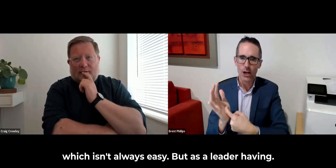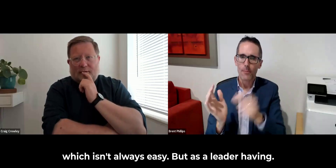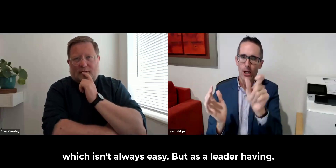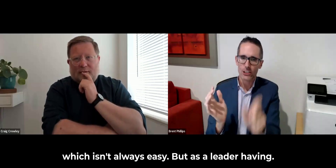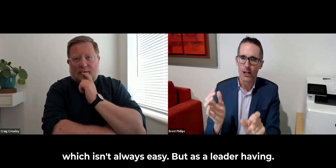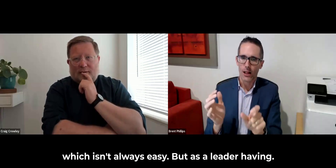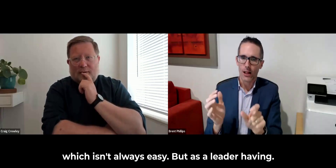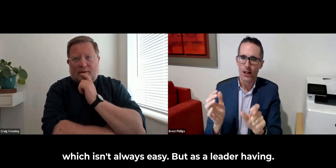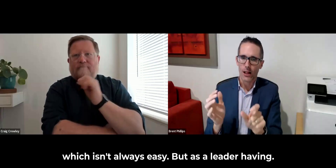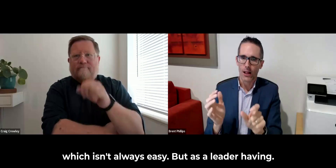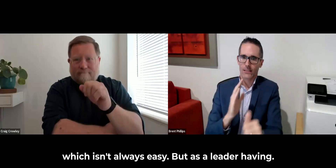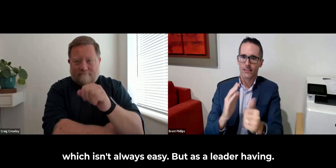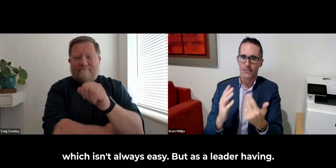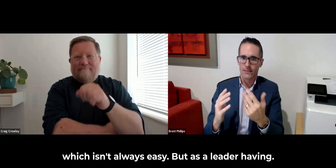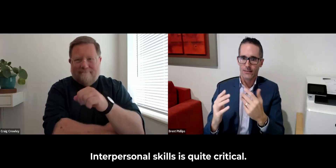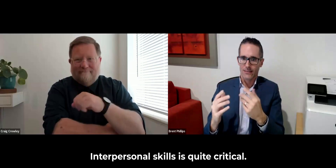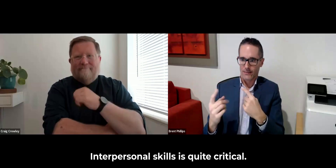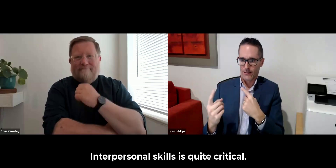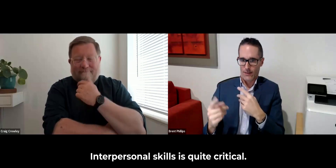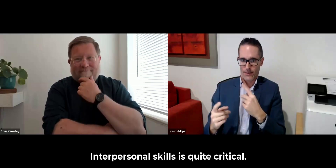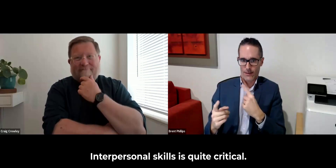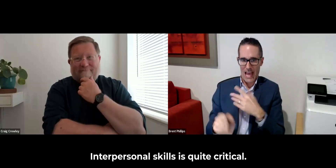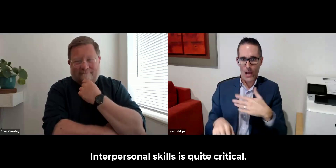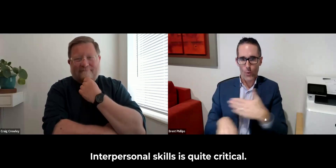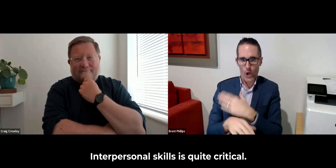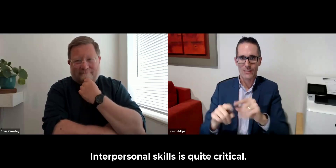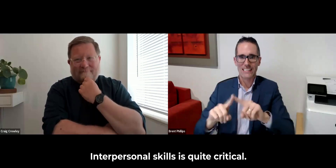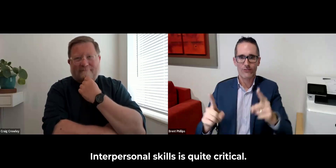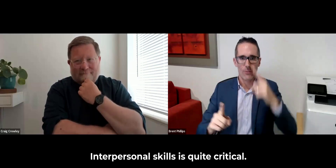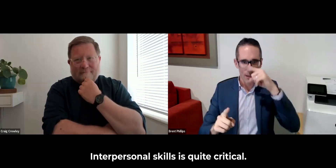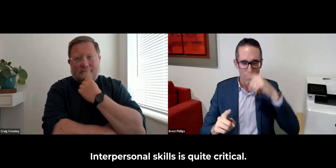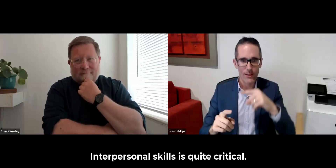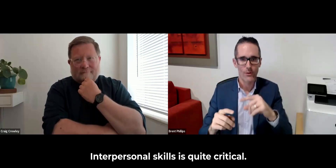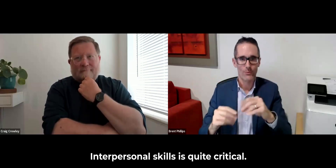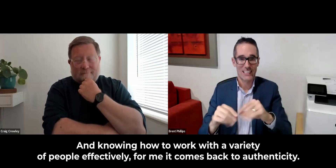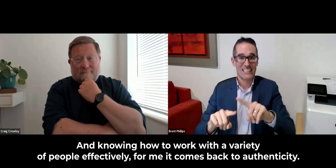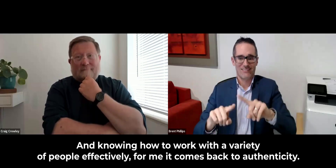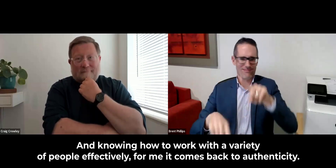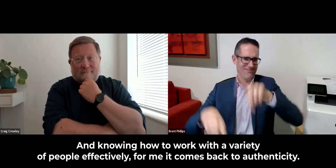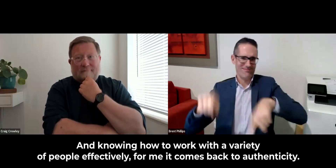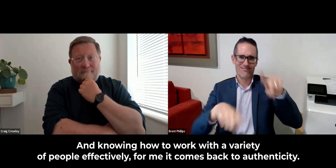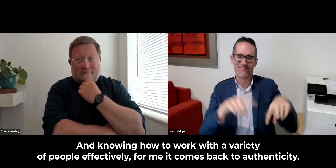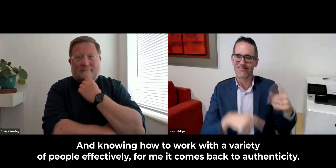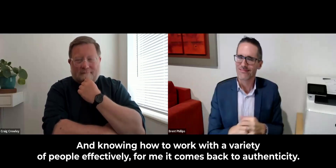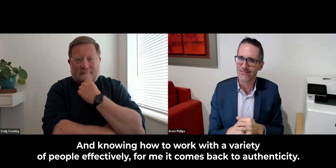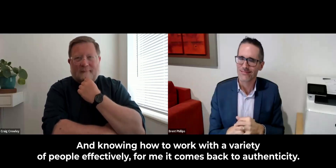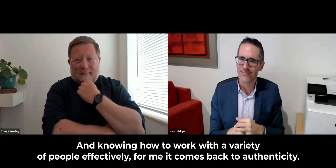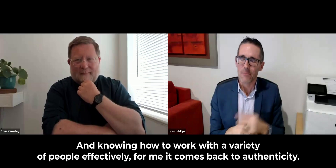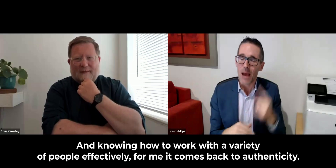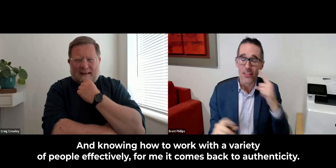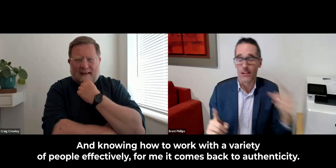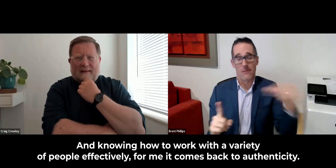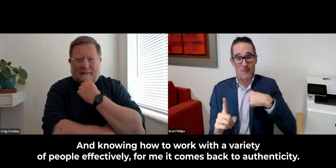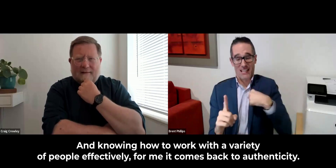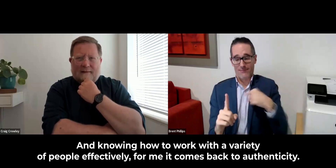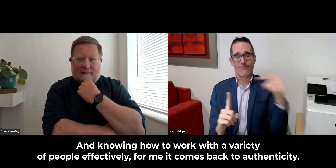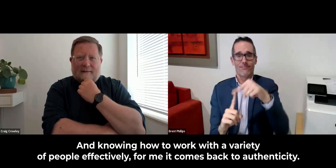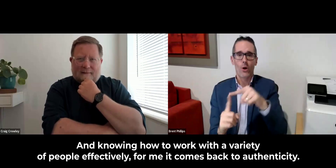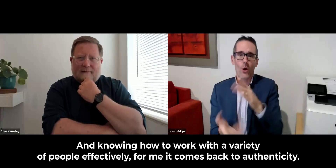as a leader, having interpersonal skills is quite critical, and knowing how to work with a variety of people